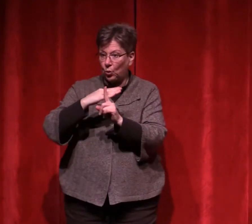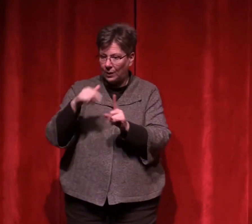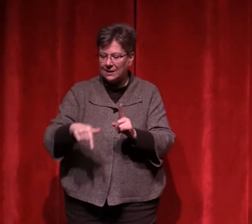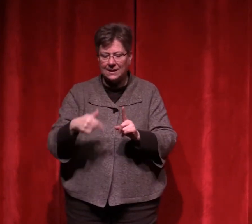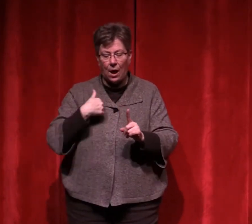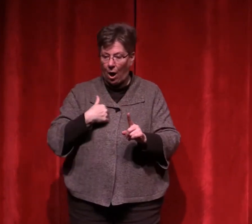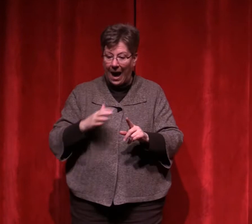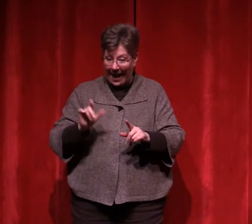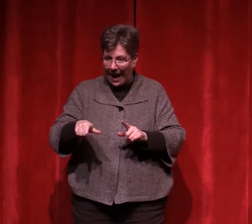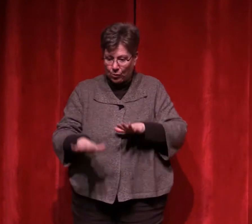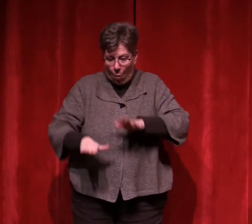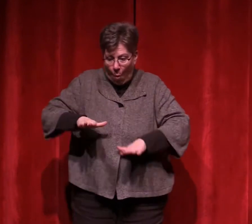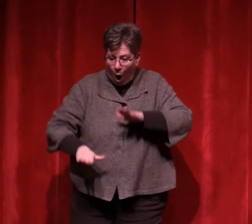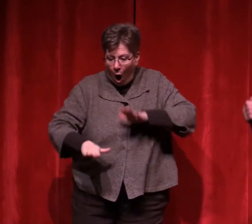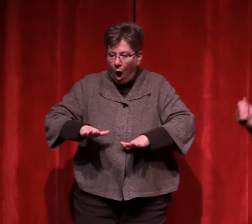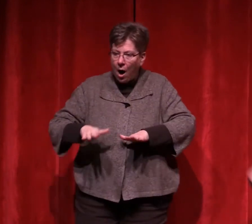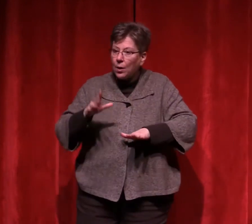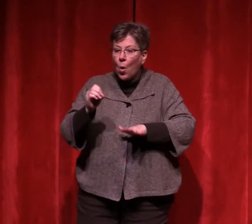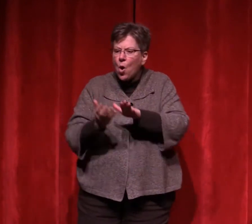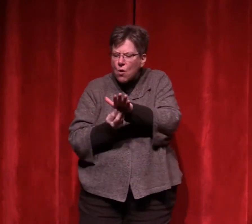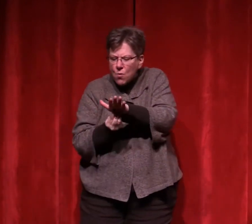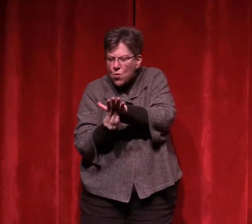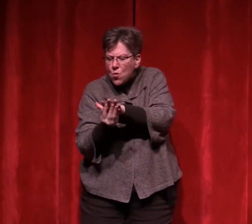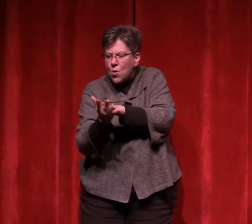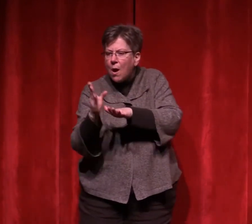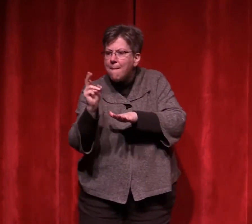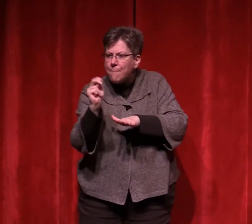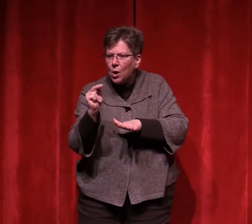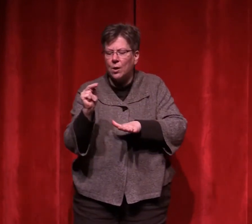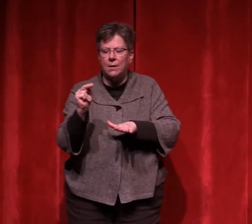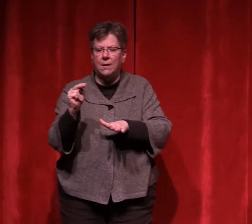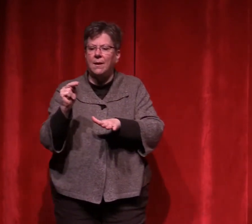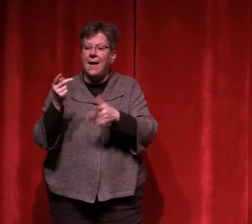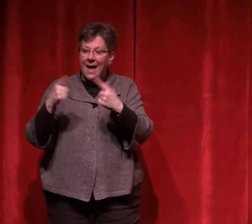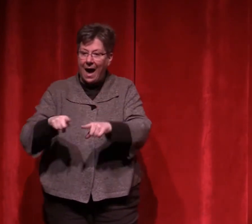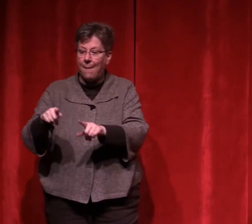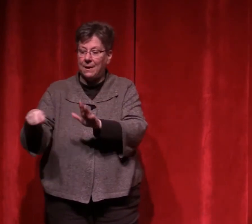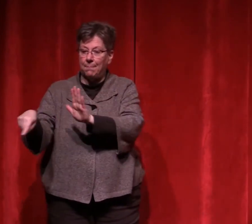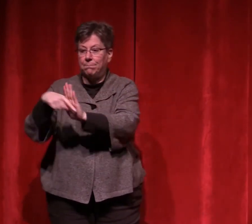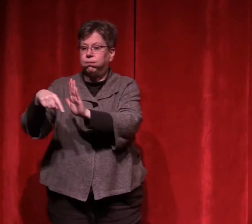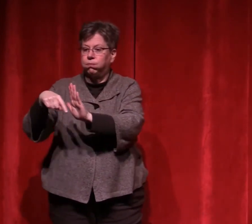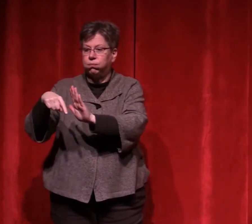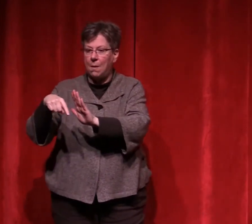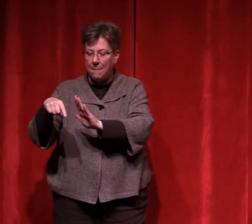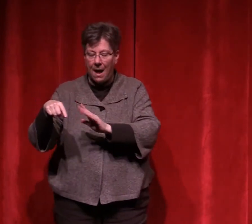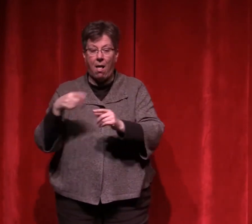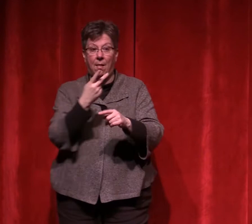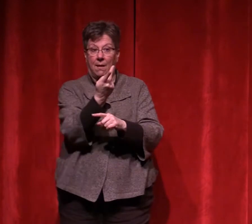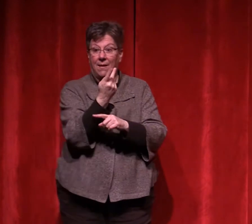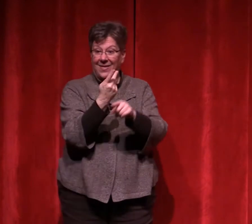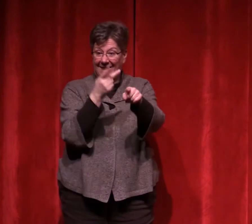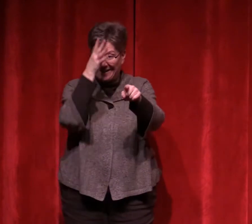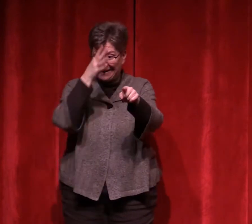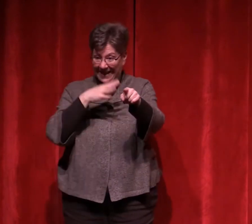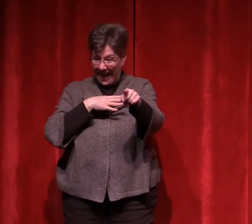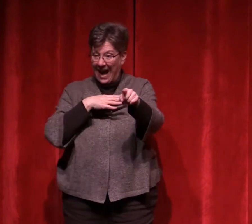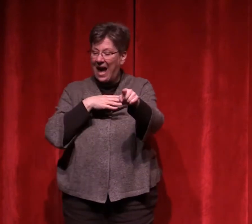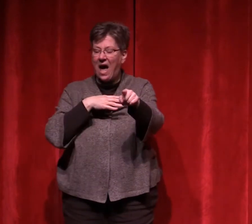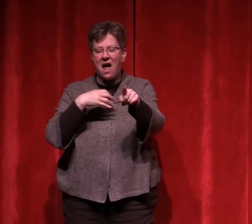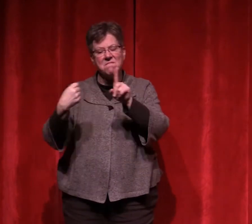I fight, finally, the bell rings, boom, we touch gloves, and this kid from Butte lit me